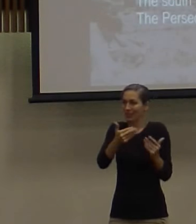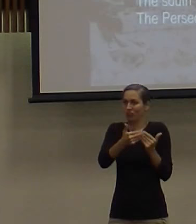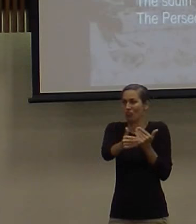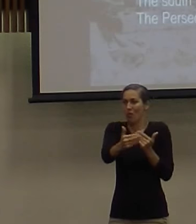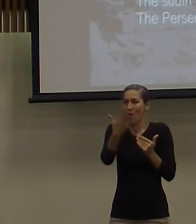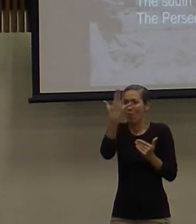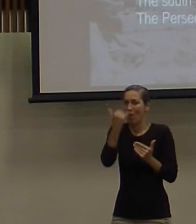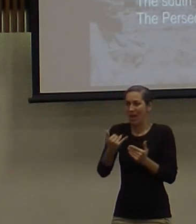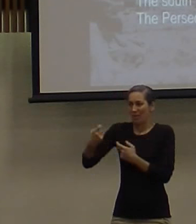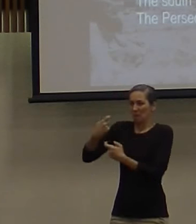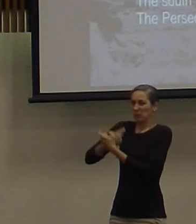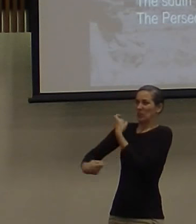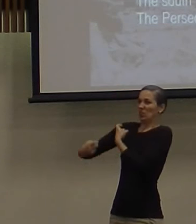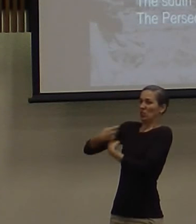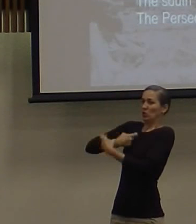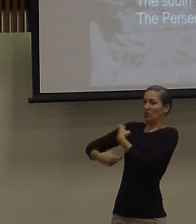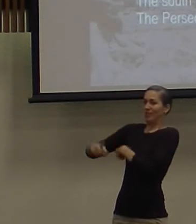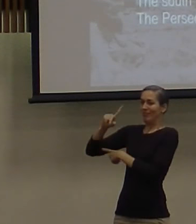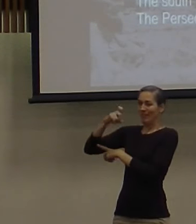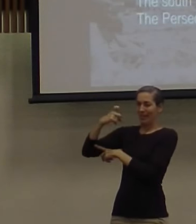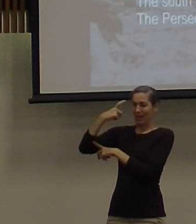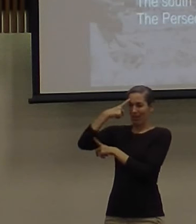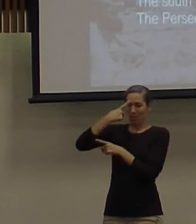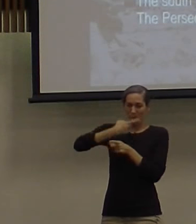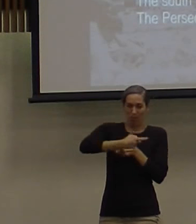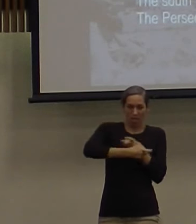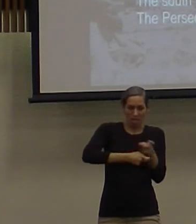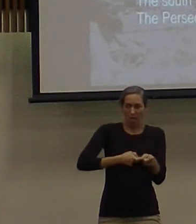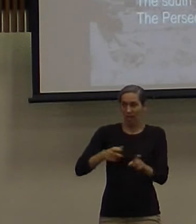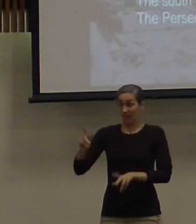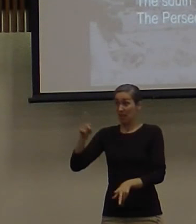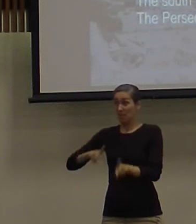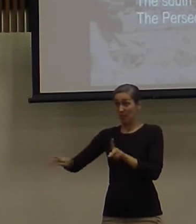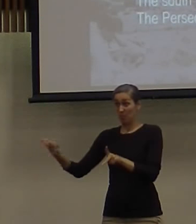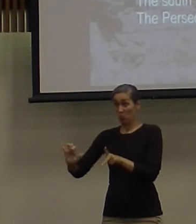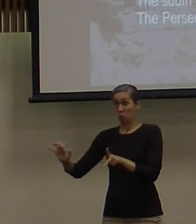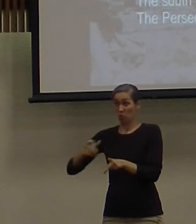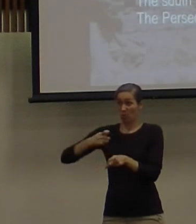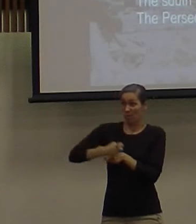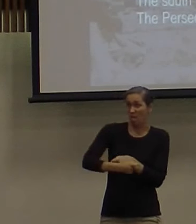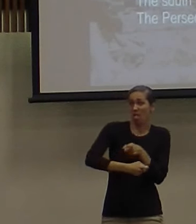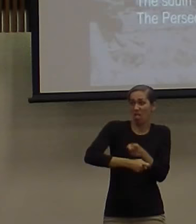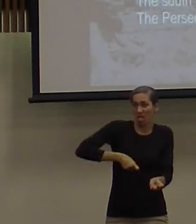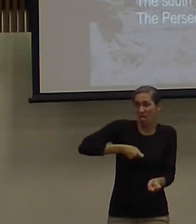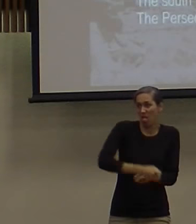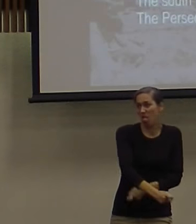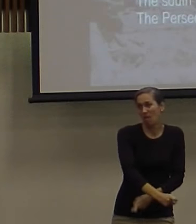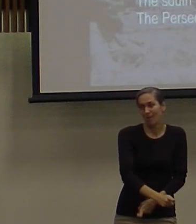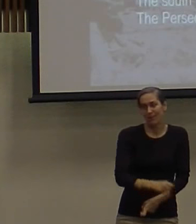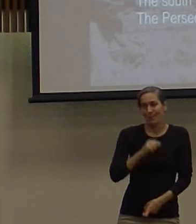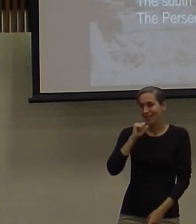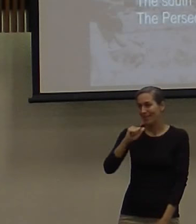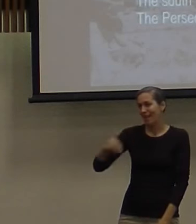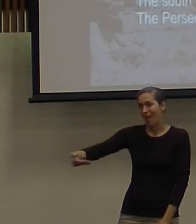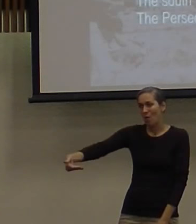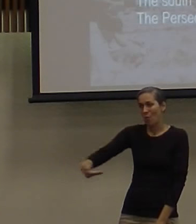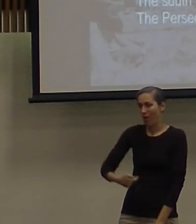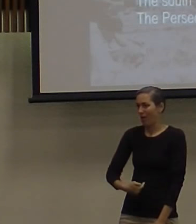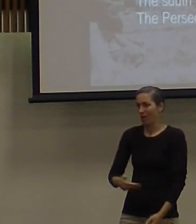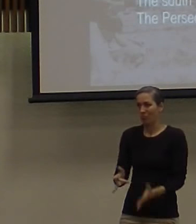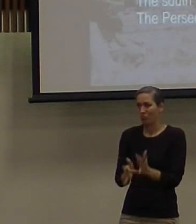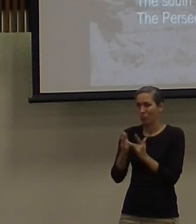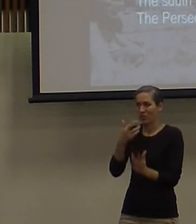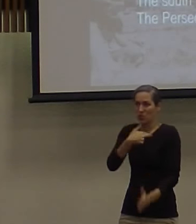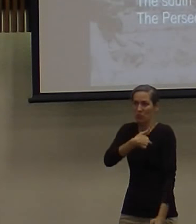persecution from the government and from the people. Because in that, I mean, in our culture, we would not welcome such a thing because